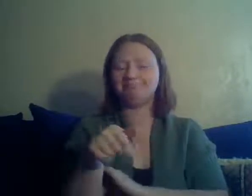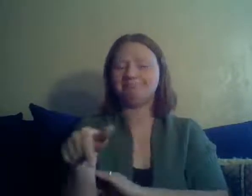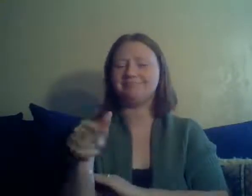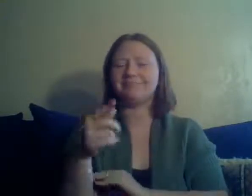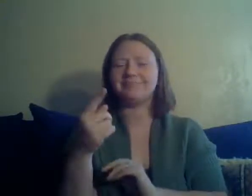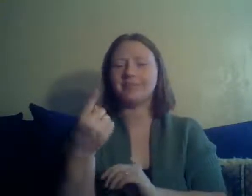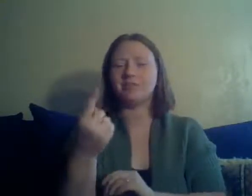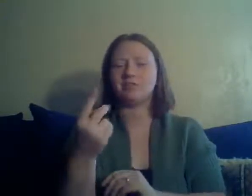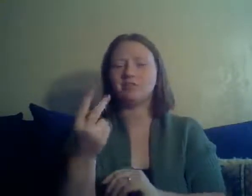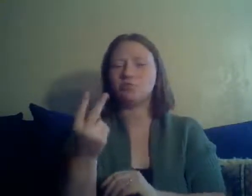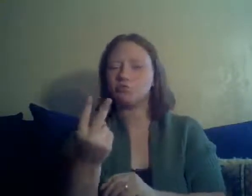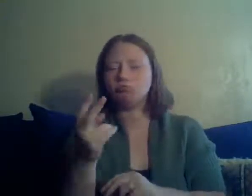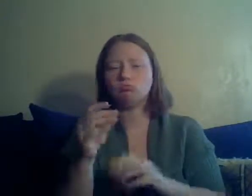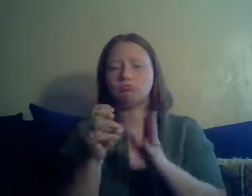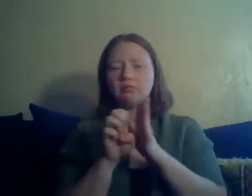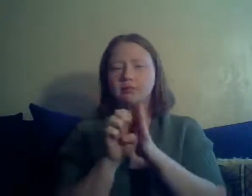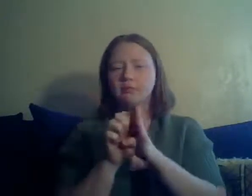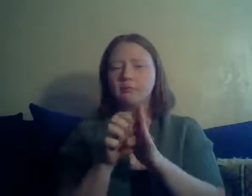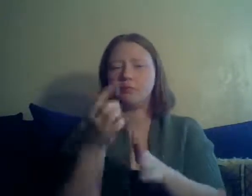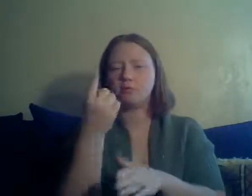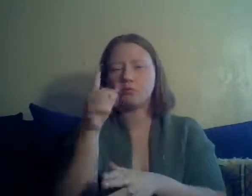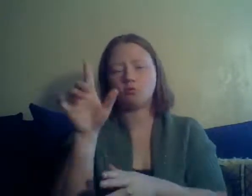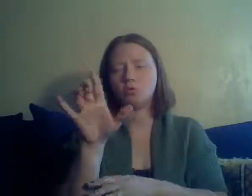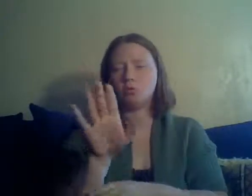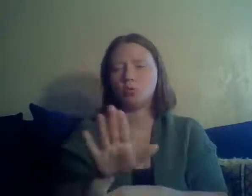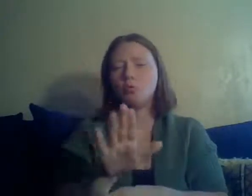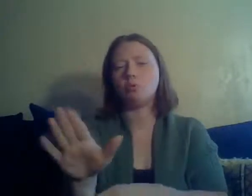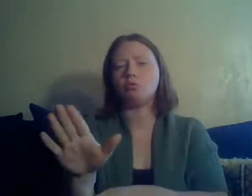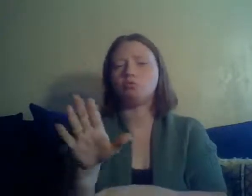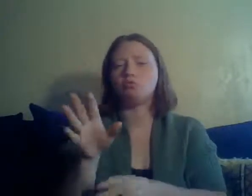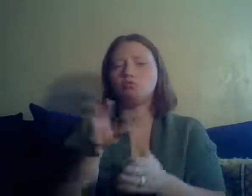reading, writing, and research projects for your students at all levels, and